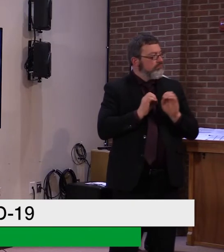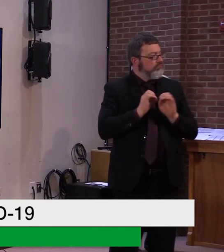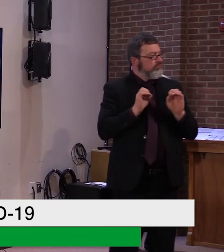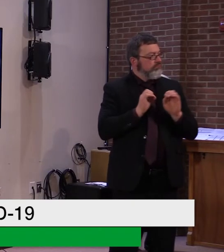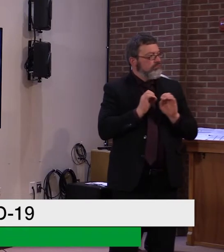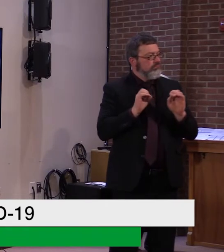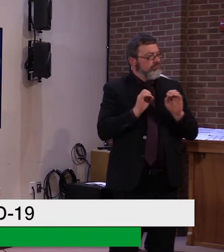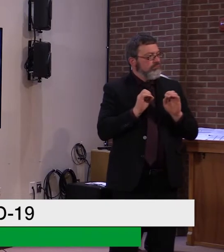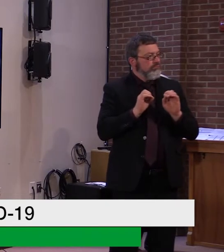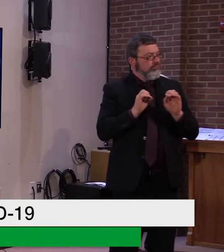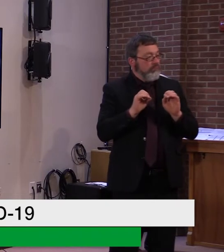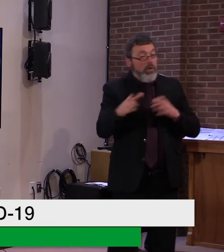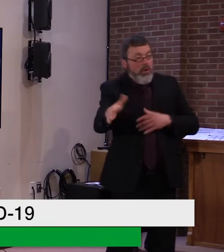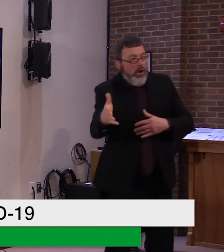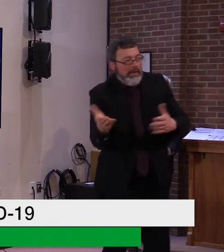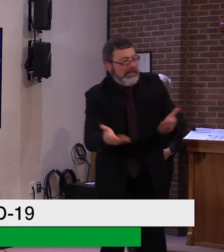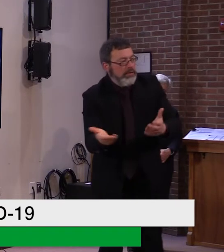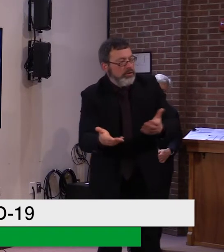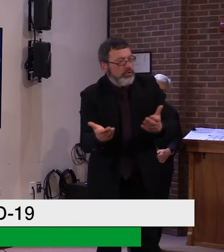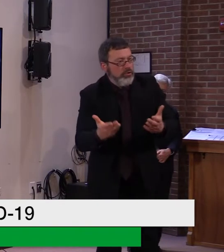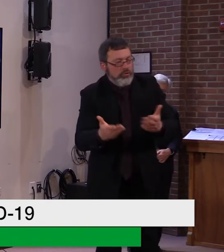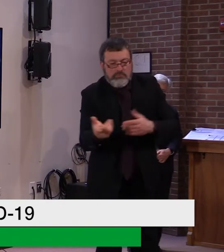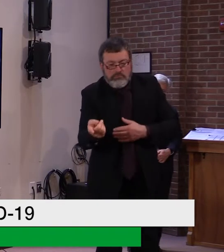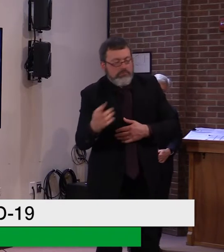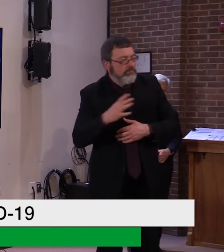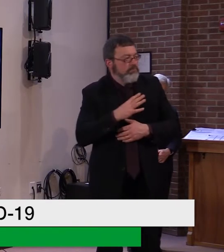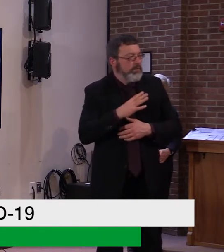yeah yeah we can hear you now